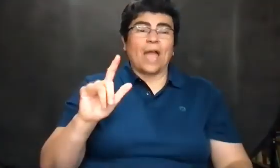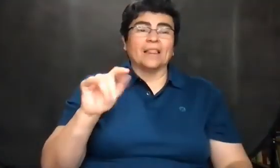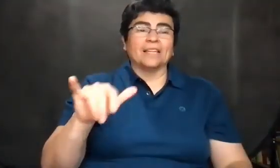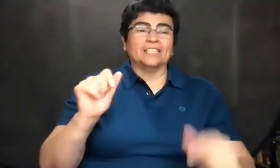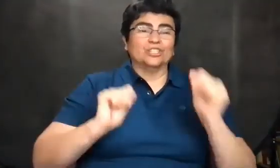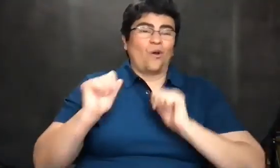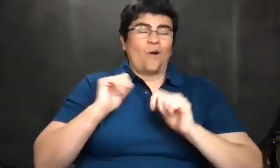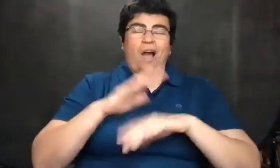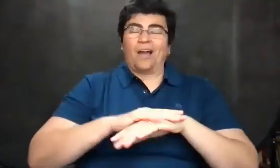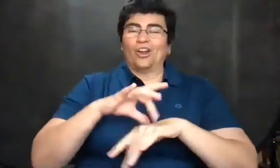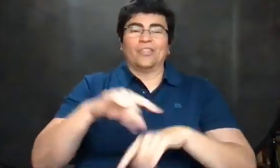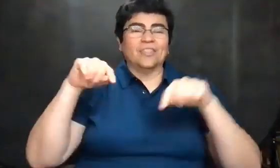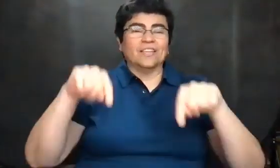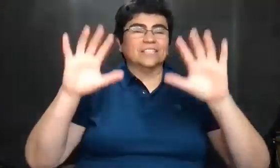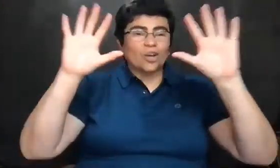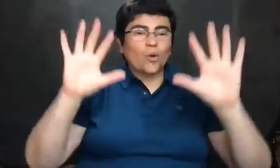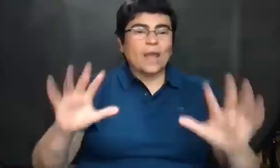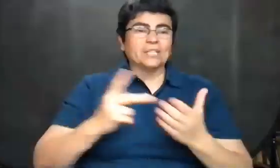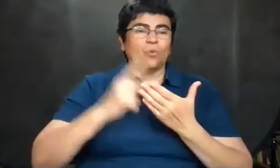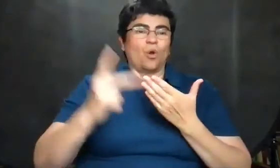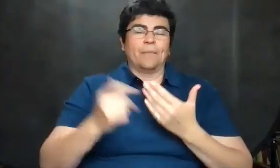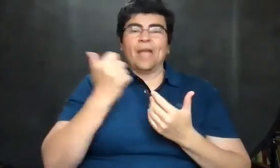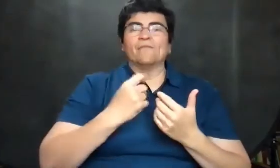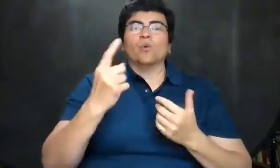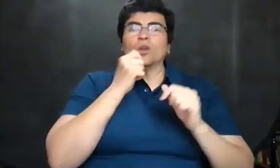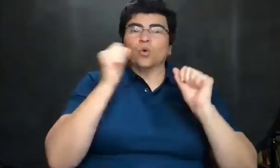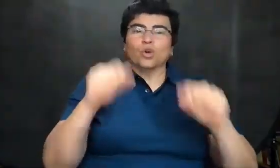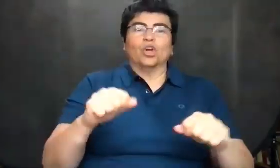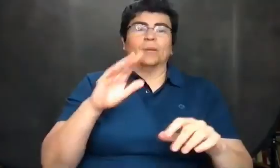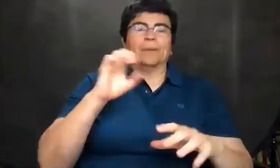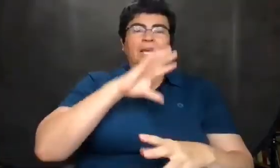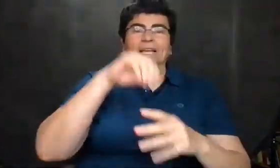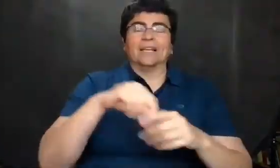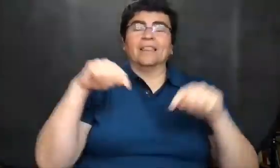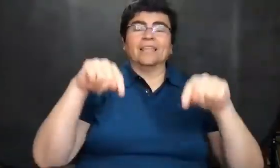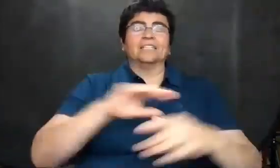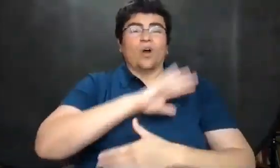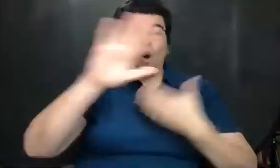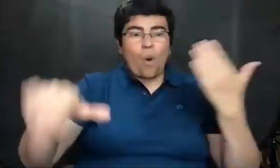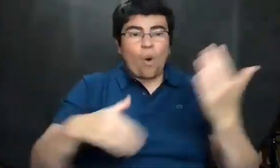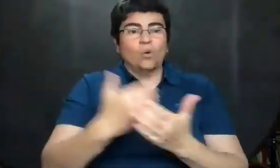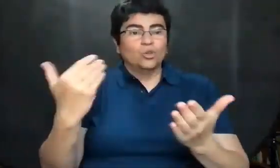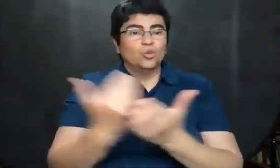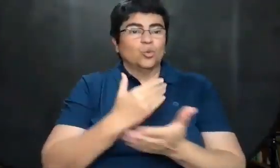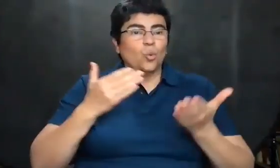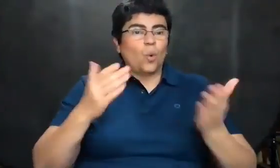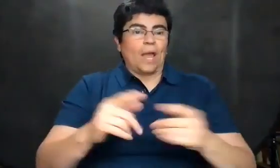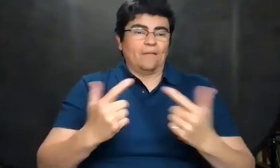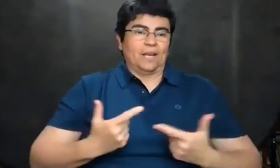greatest program that anybody could ever be in. This is a whole new way of living. And wouldn't it be